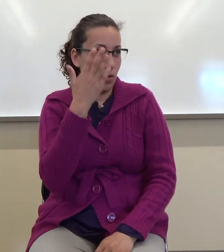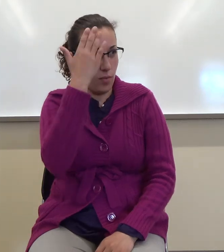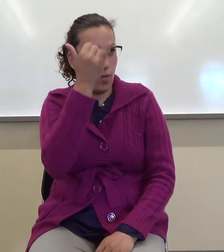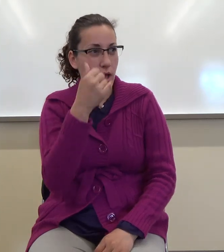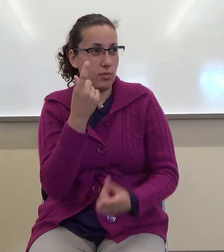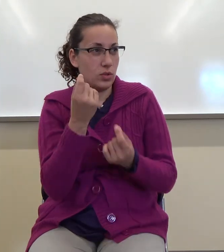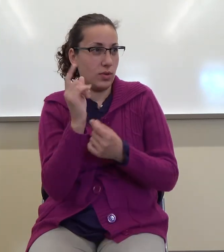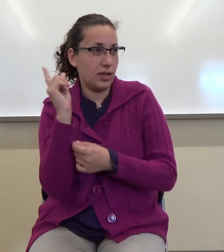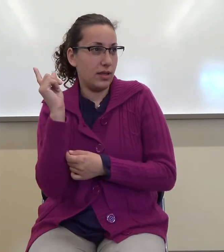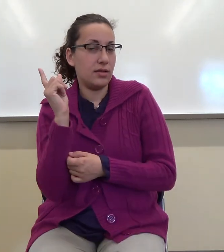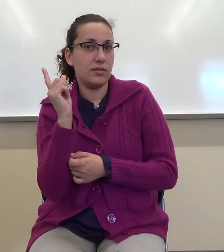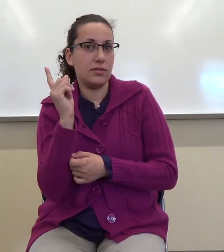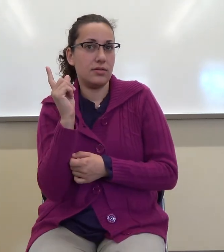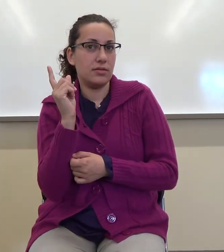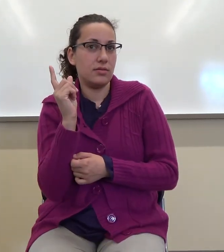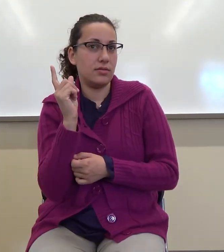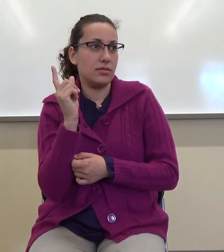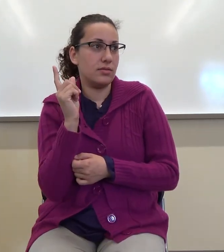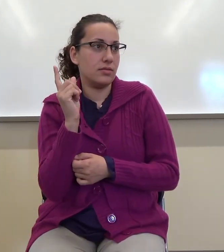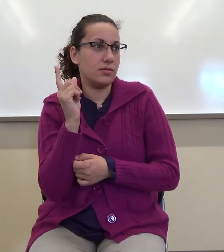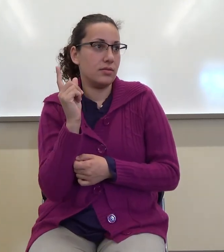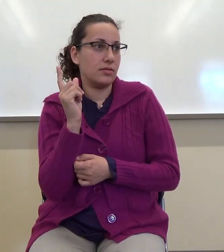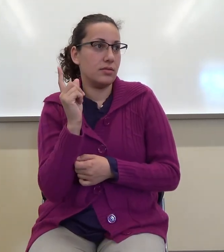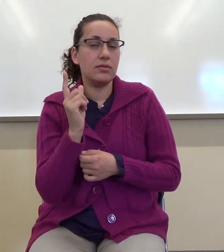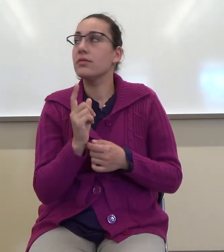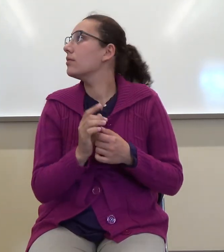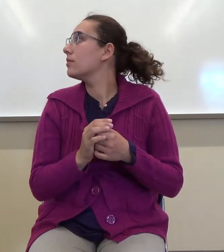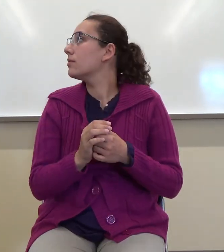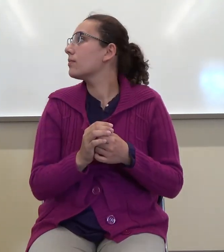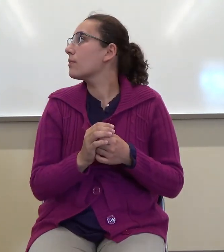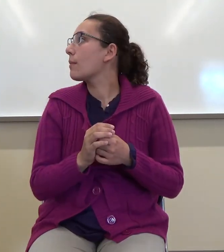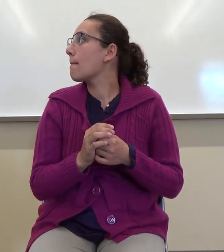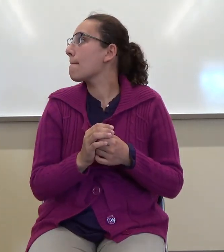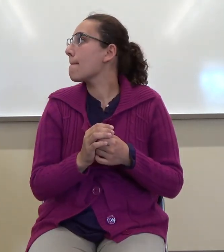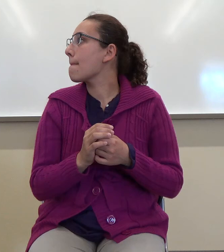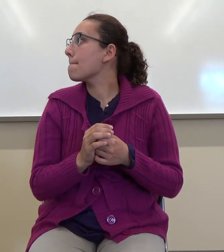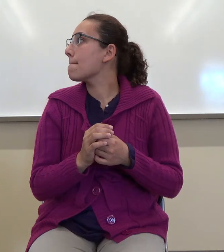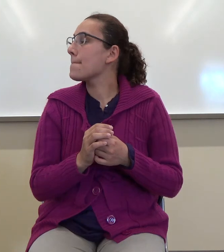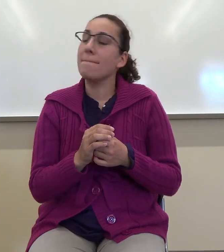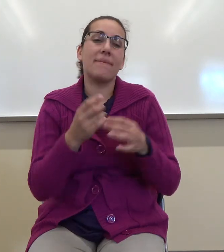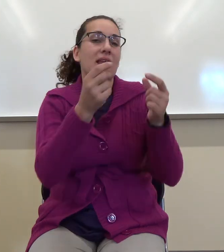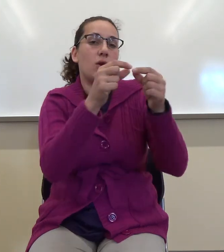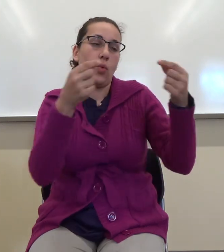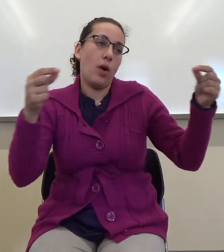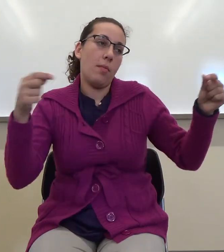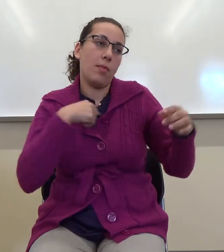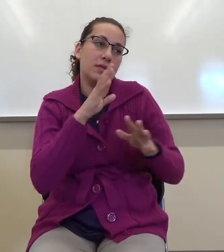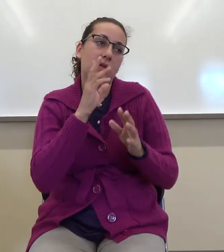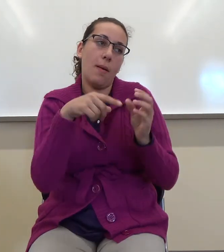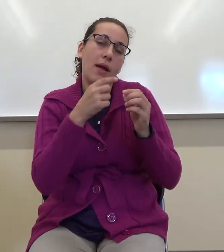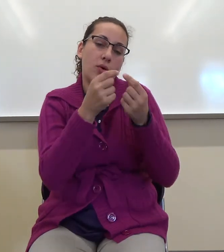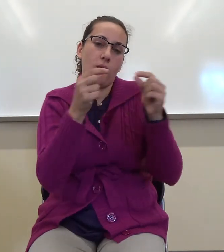do I mean? Just to talk about grammar for a second. Why am I crossing out that